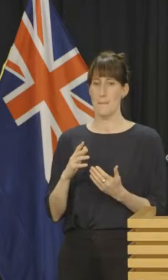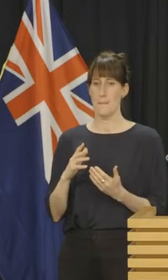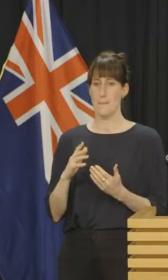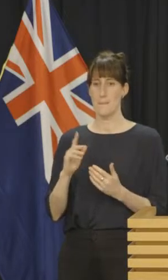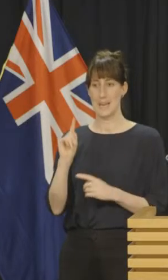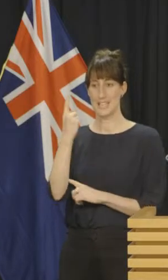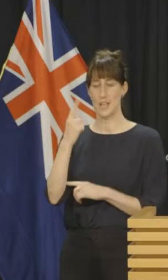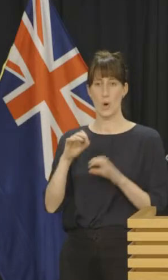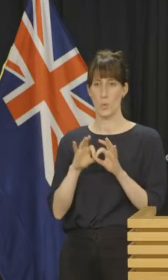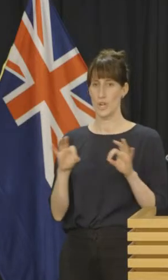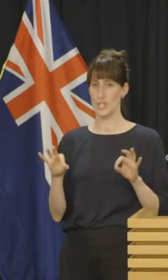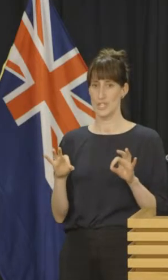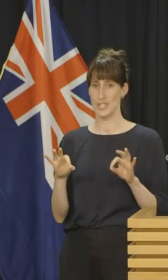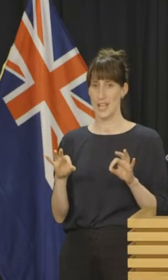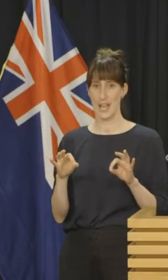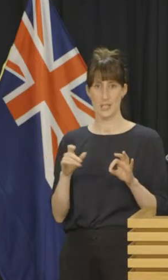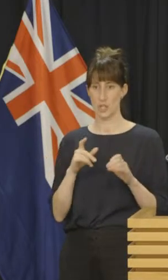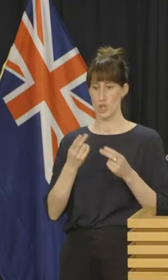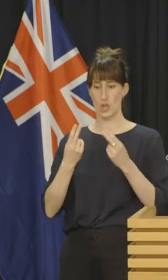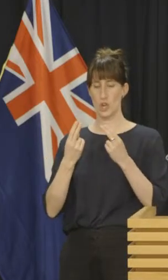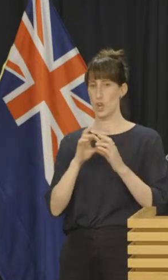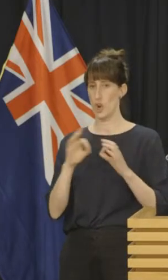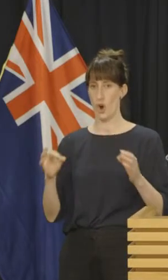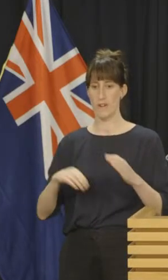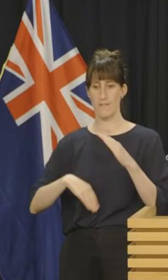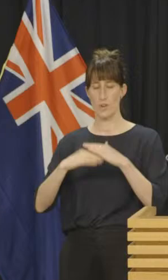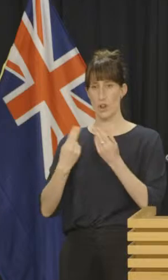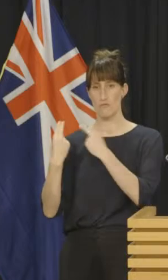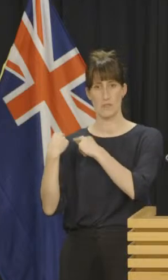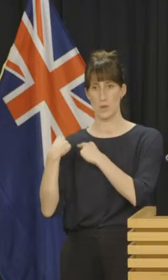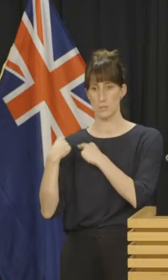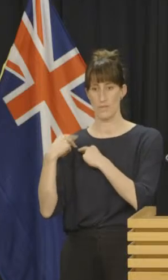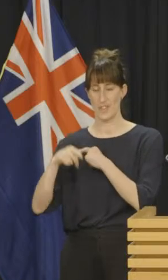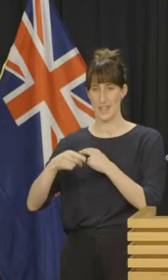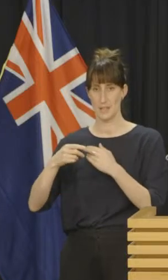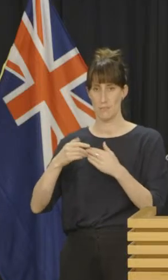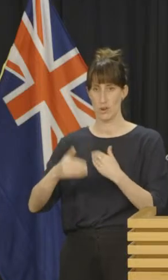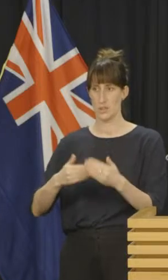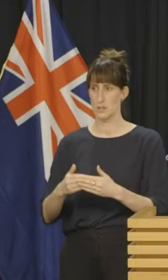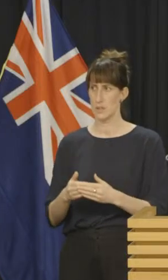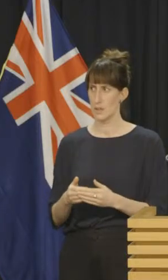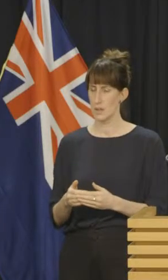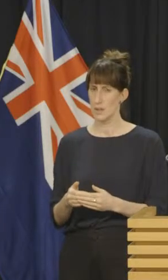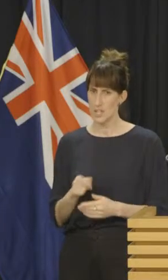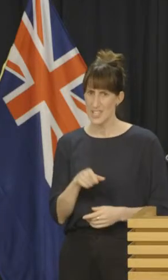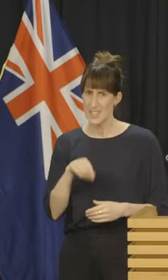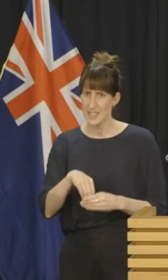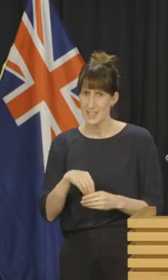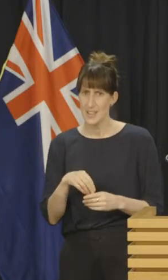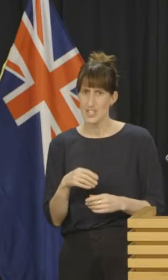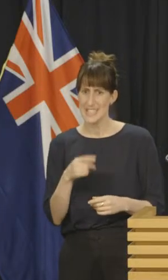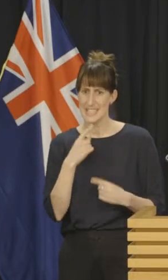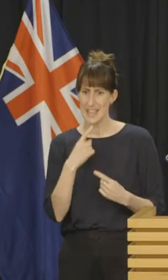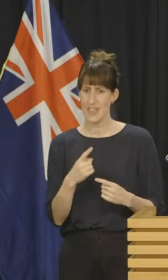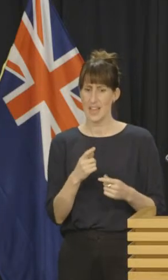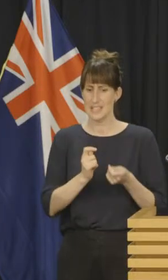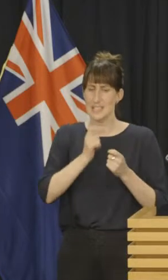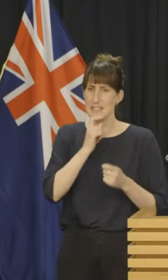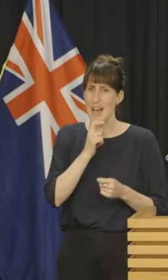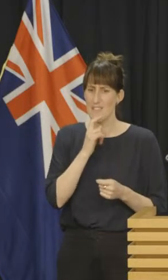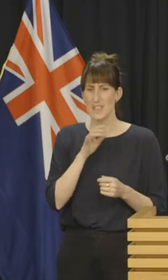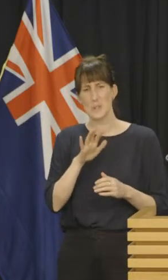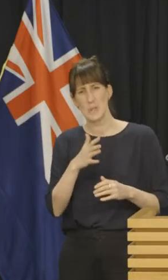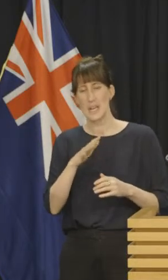I am, and the ministry is. So. But she was under the impression that they couldn't get a test so easily. Yes, they